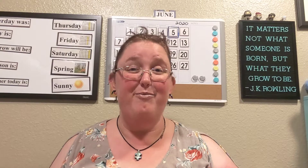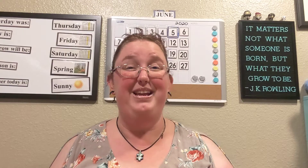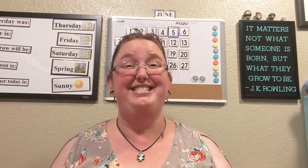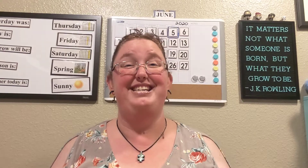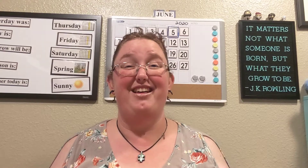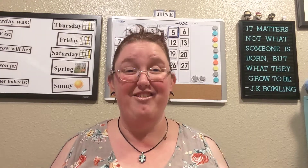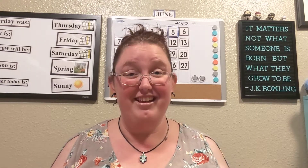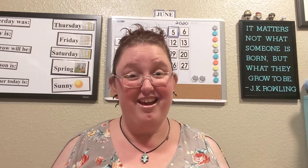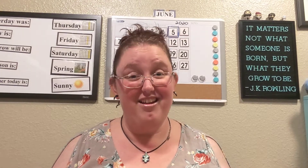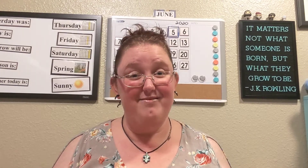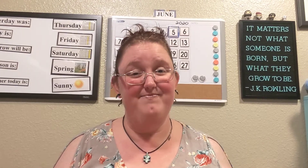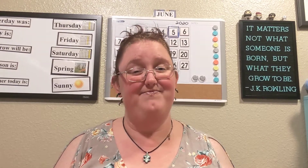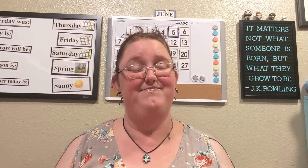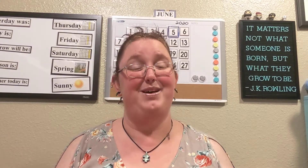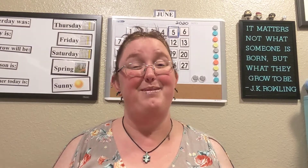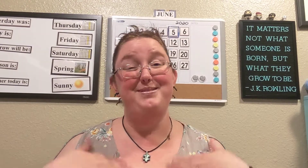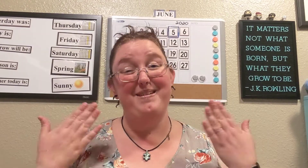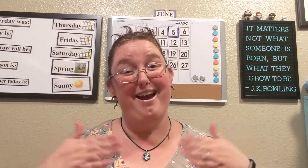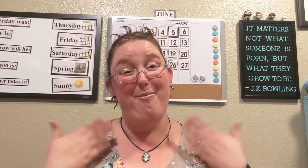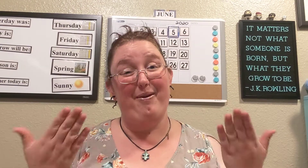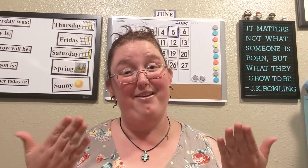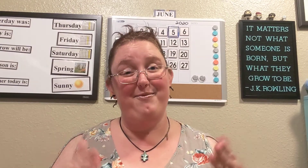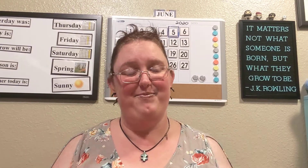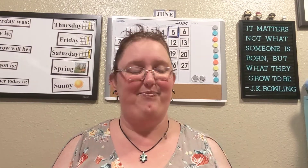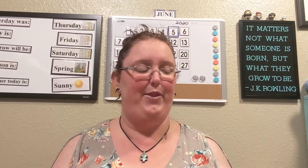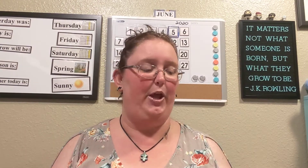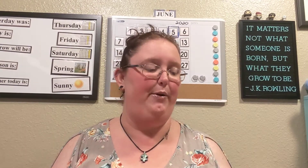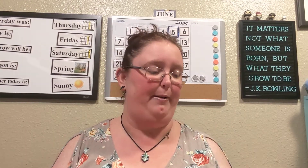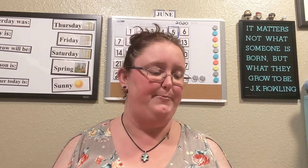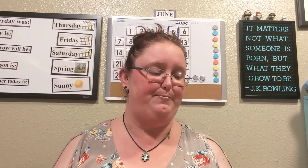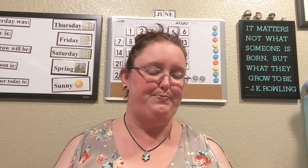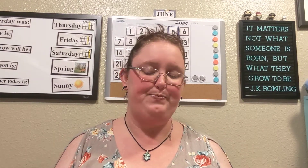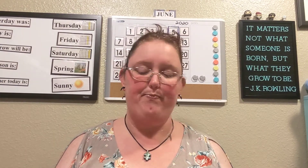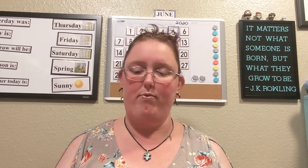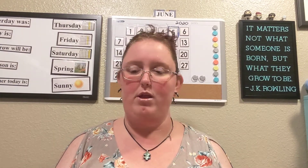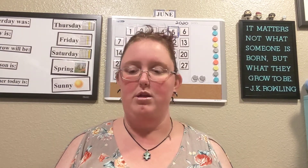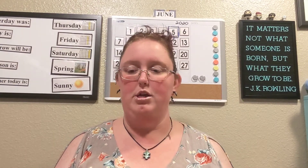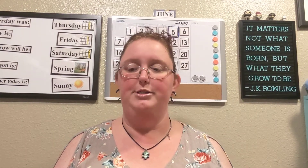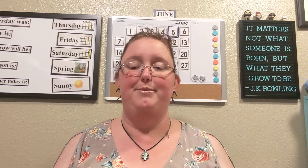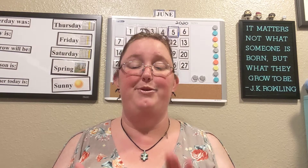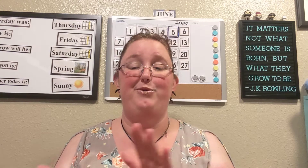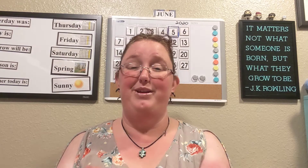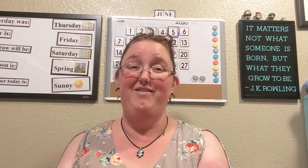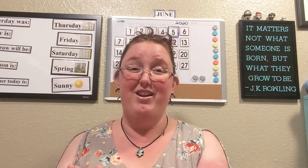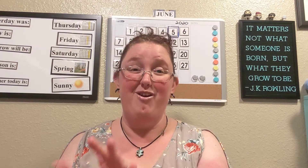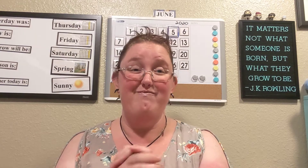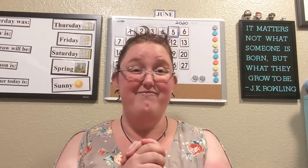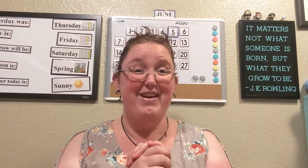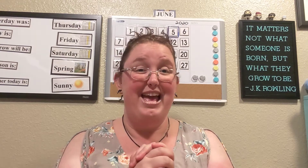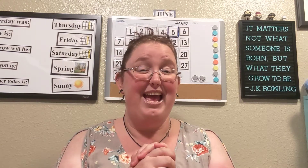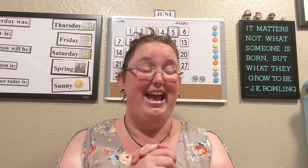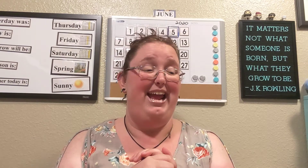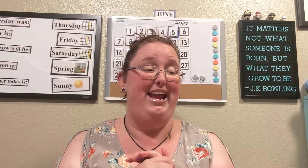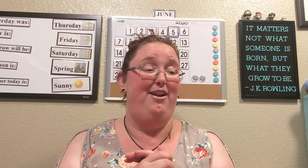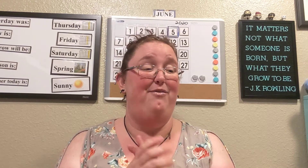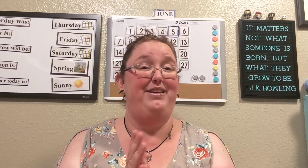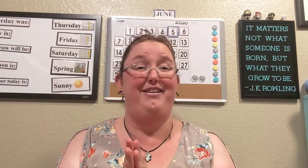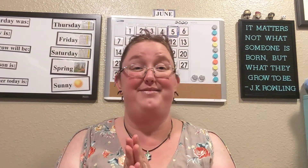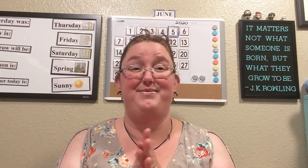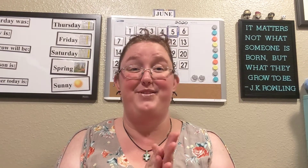being together again, that makes me happy. Okay, so I'm gonna do a reading video and hopefully I'll have some videos